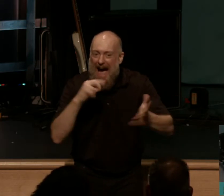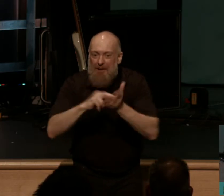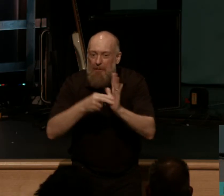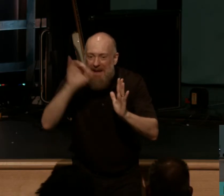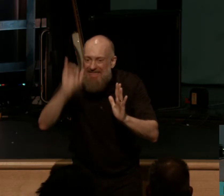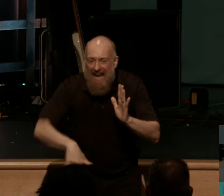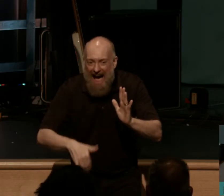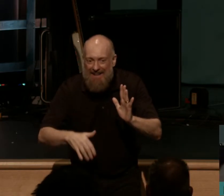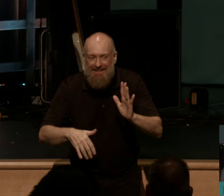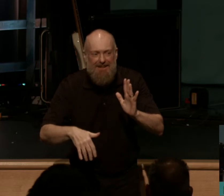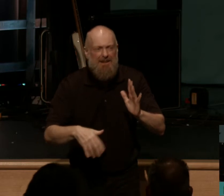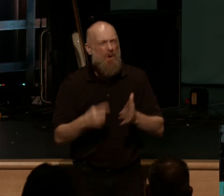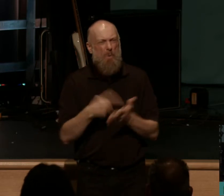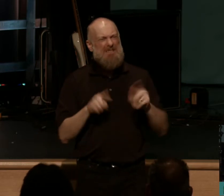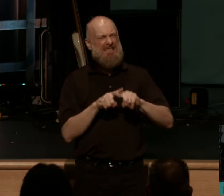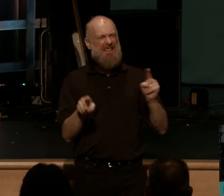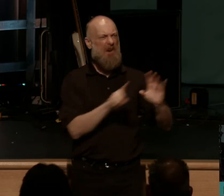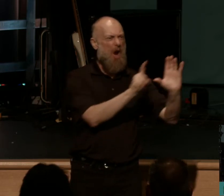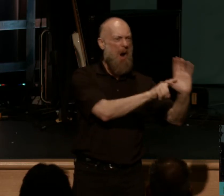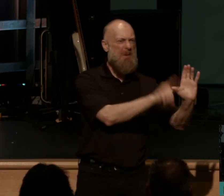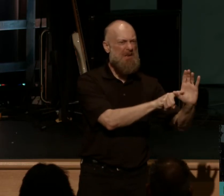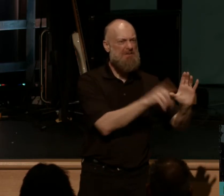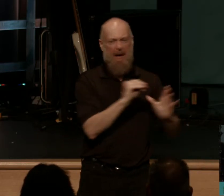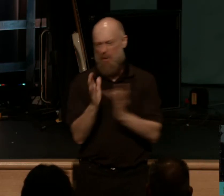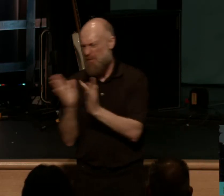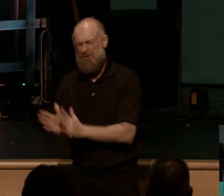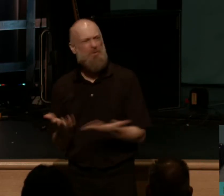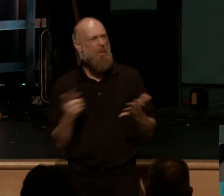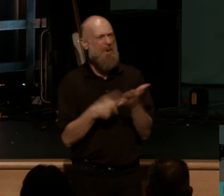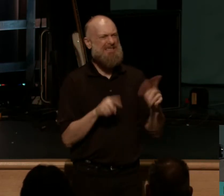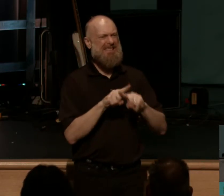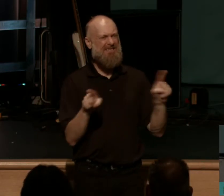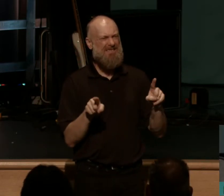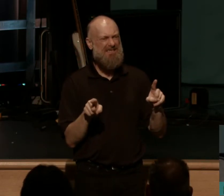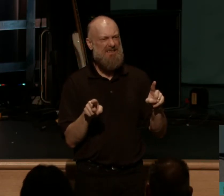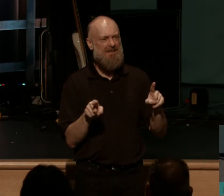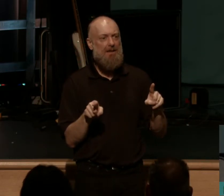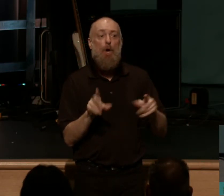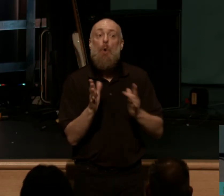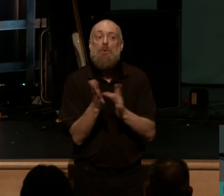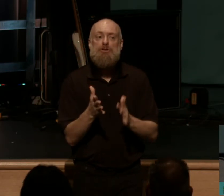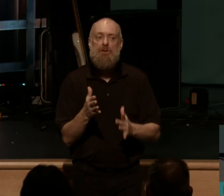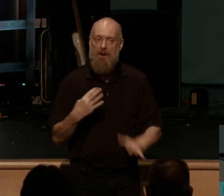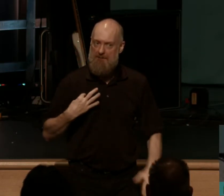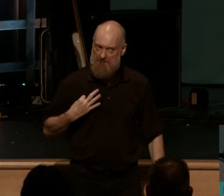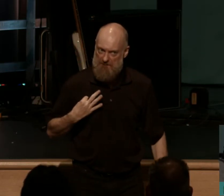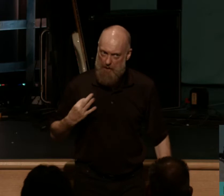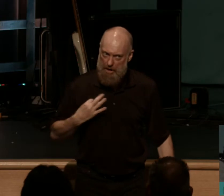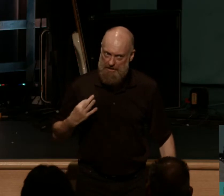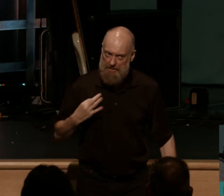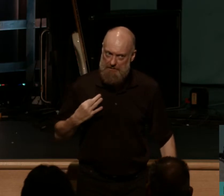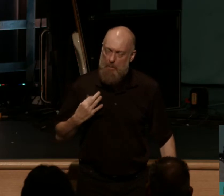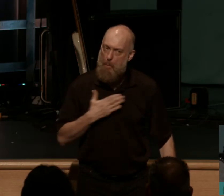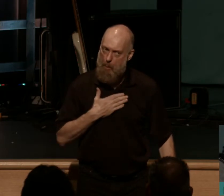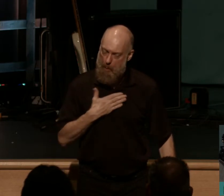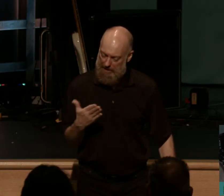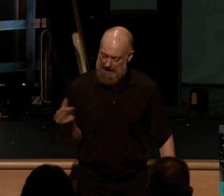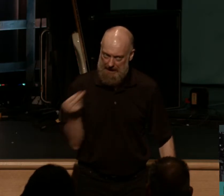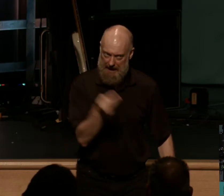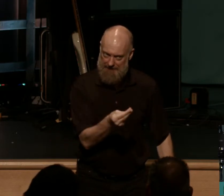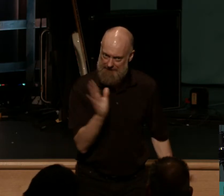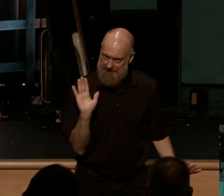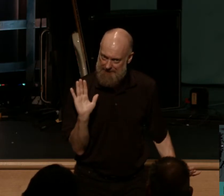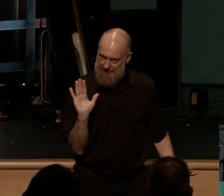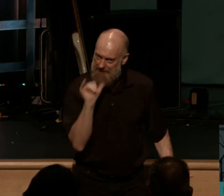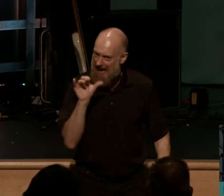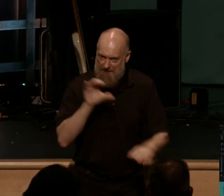what's the number one difference? How can I say that? Here's why, okay? Everything you see here is voluntary. It was all voluntary. It was by the Spirit